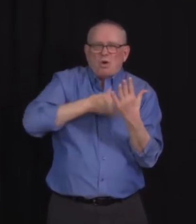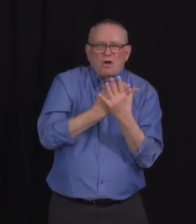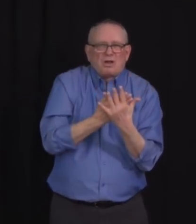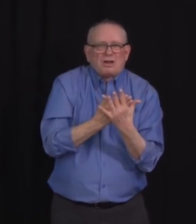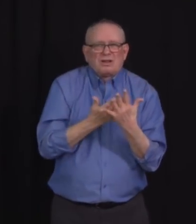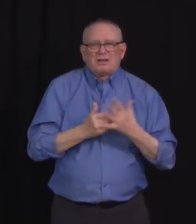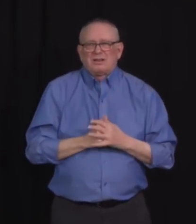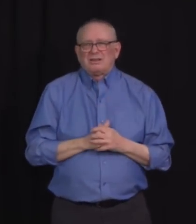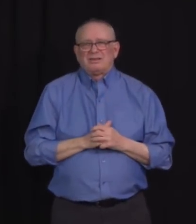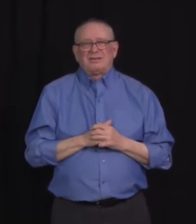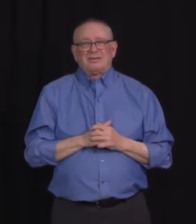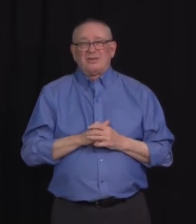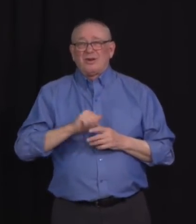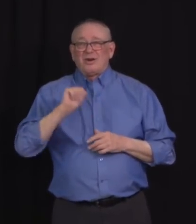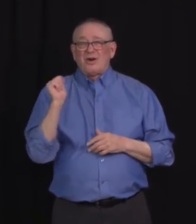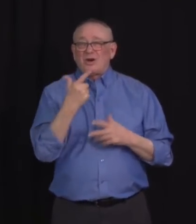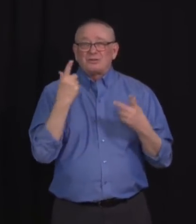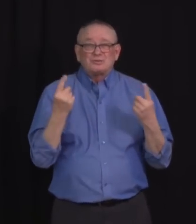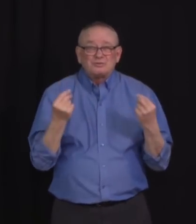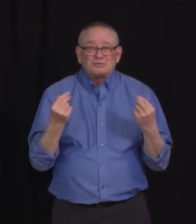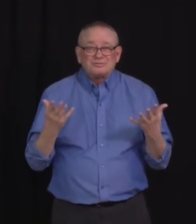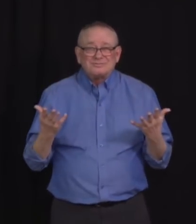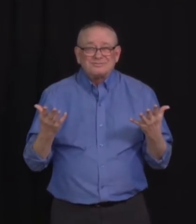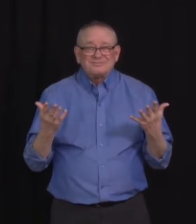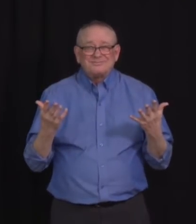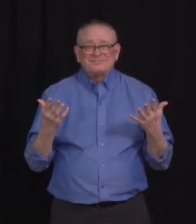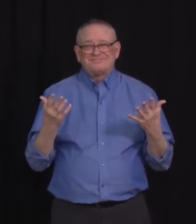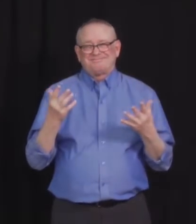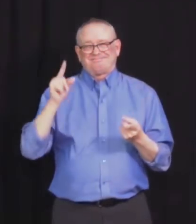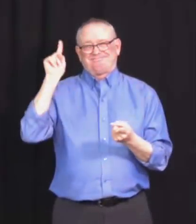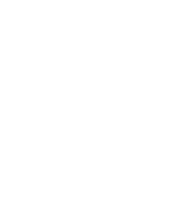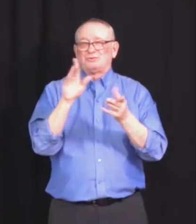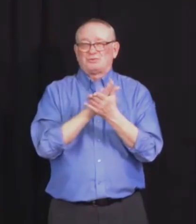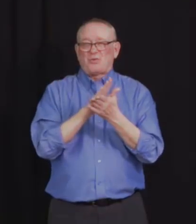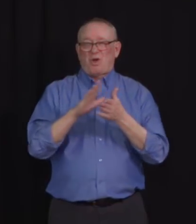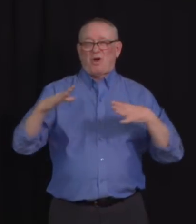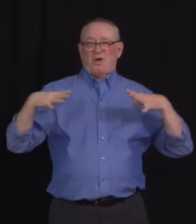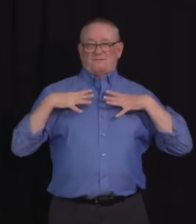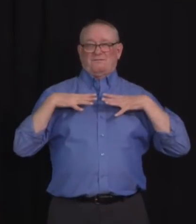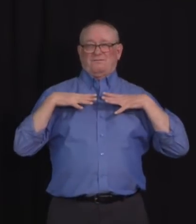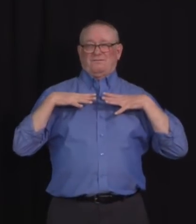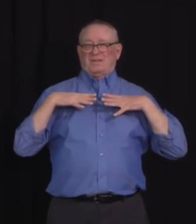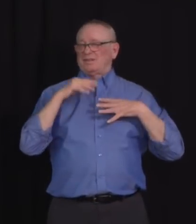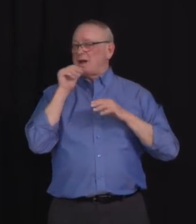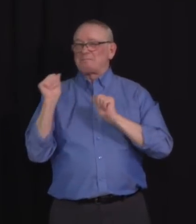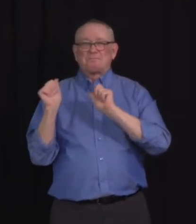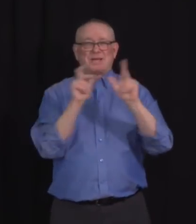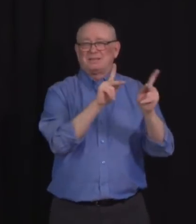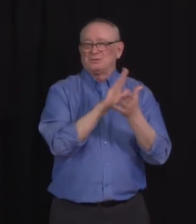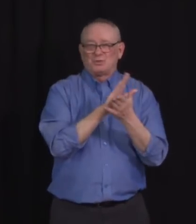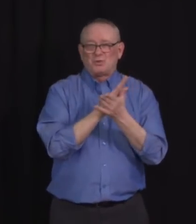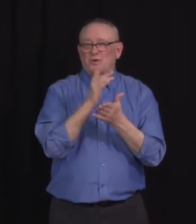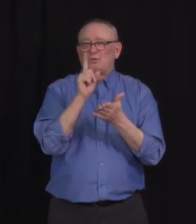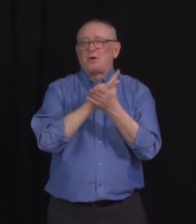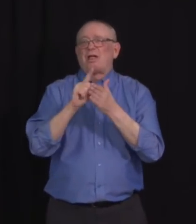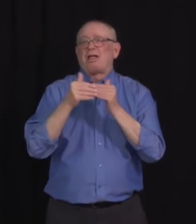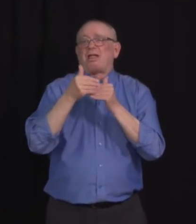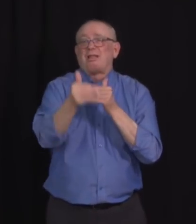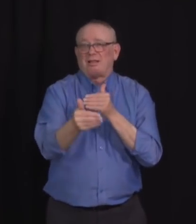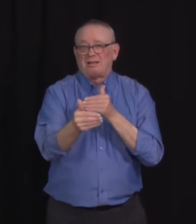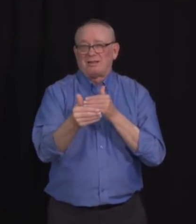is minimize community transmission to keep schools and other settings safe. In November, December, as you may recall, we